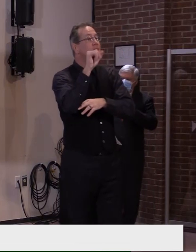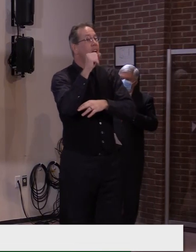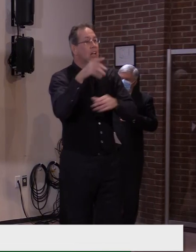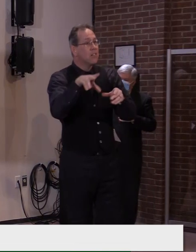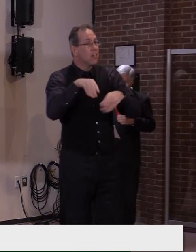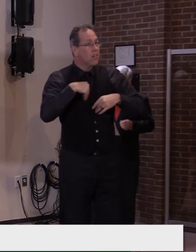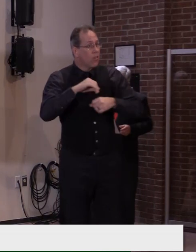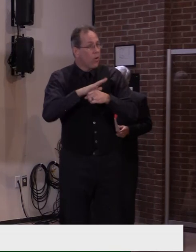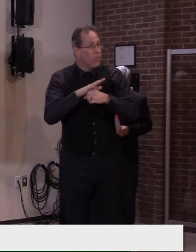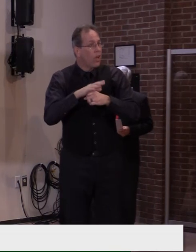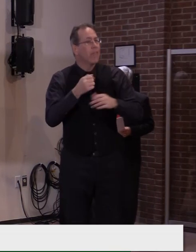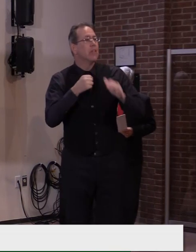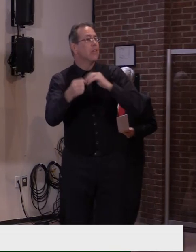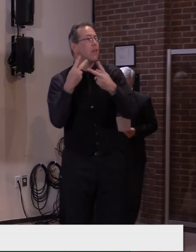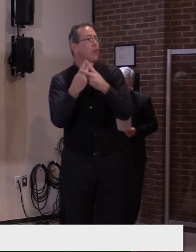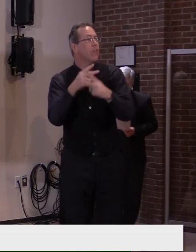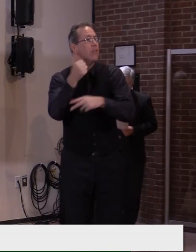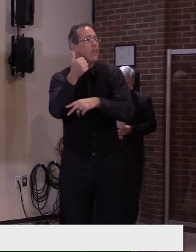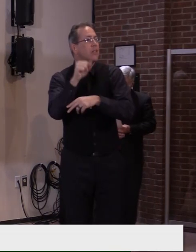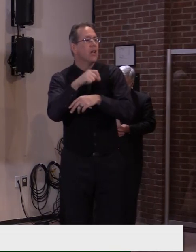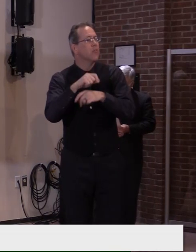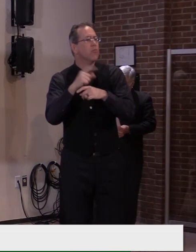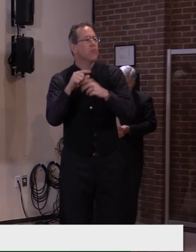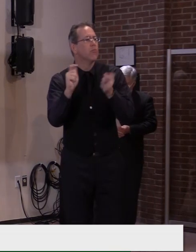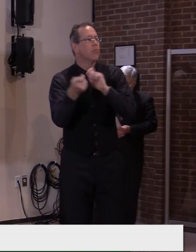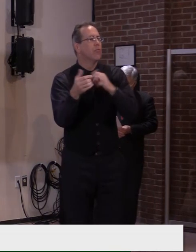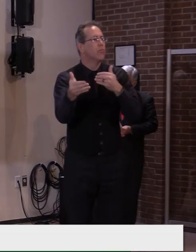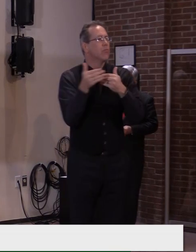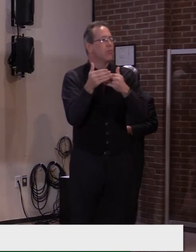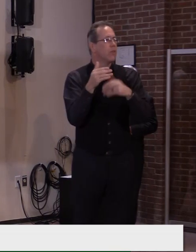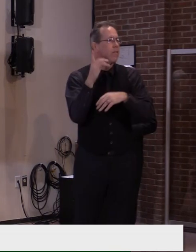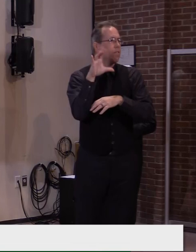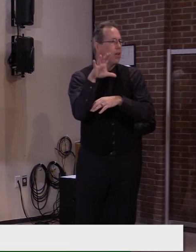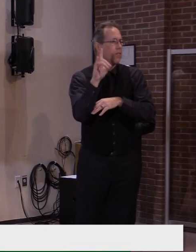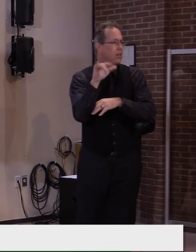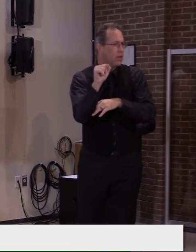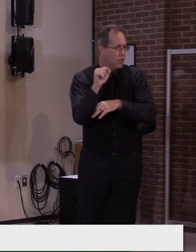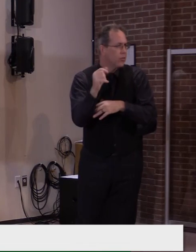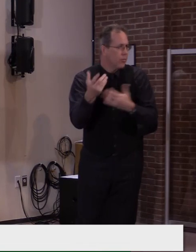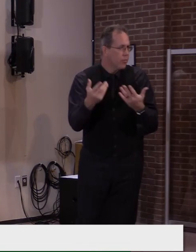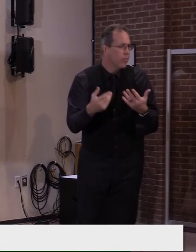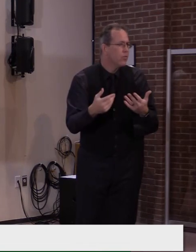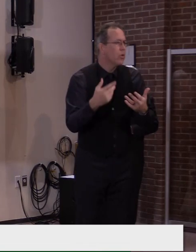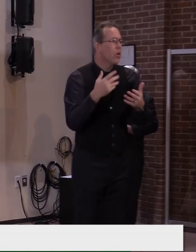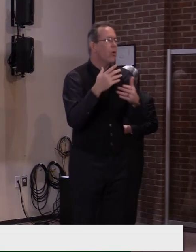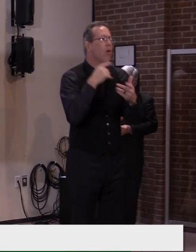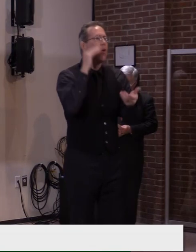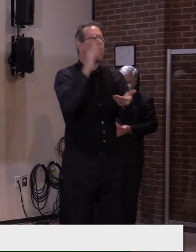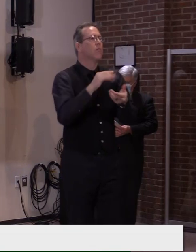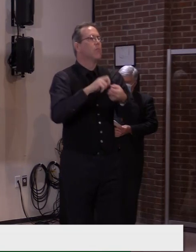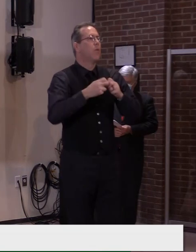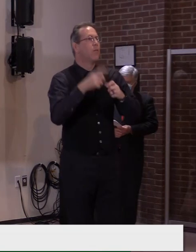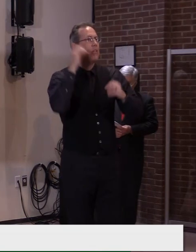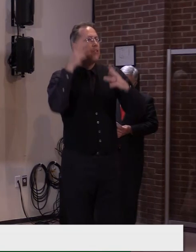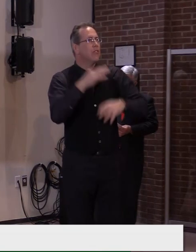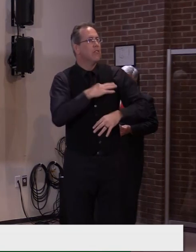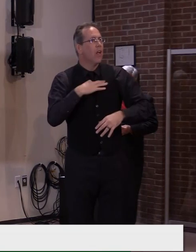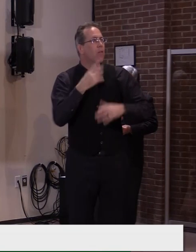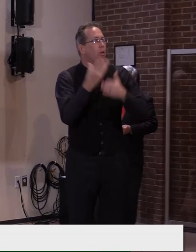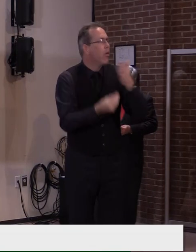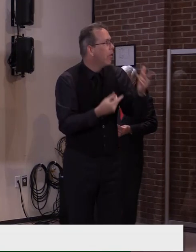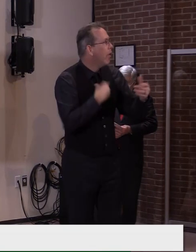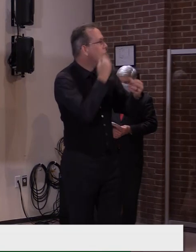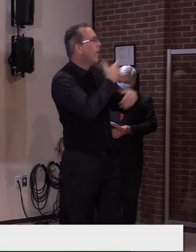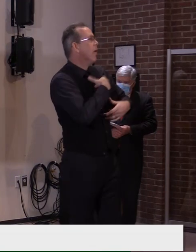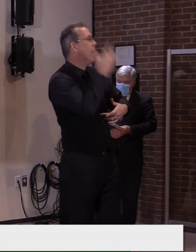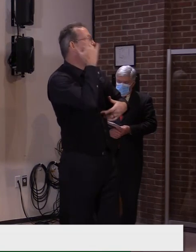both student attendance and staff availability. If a school does need to close due to staffing shortages,